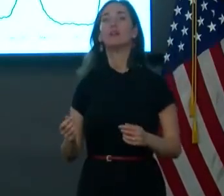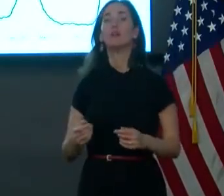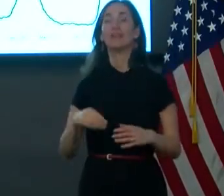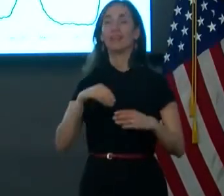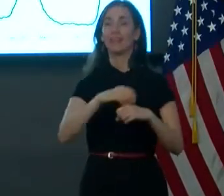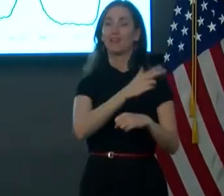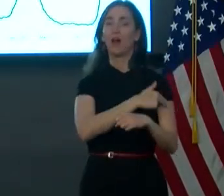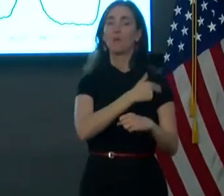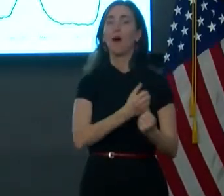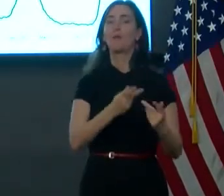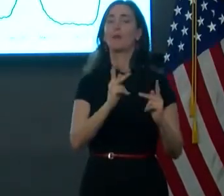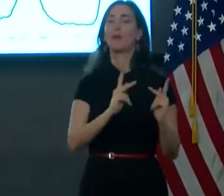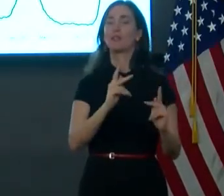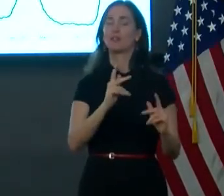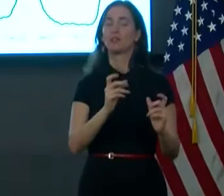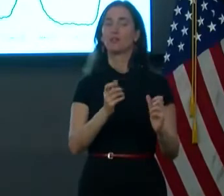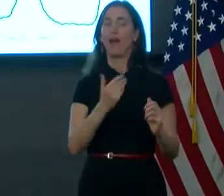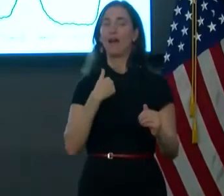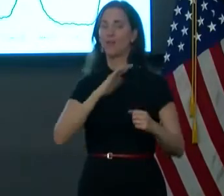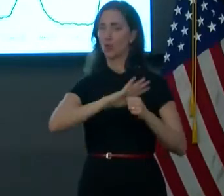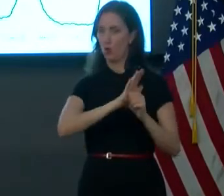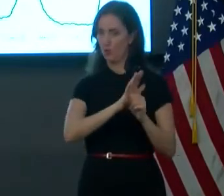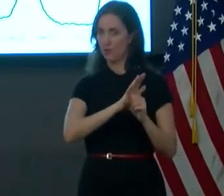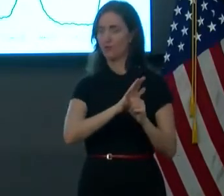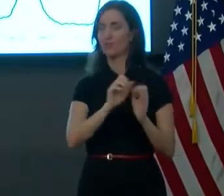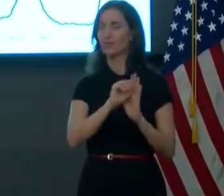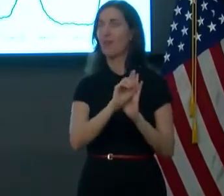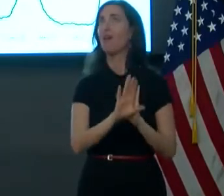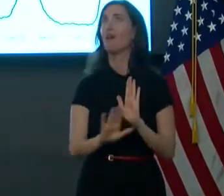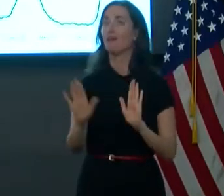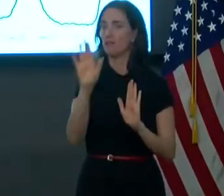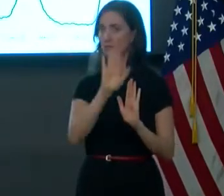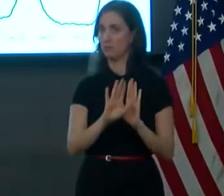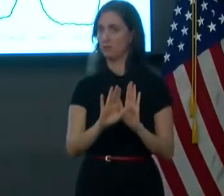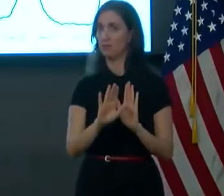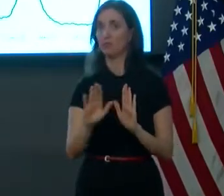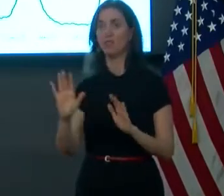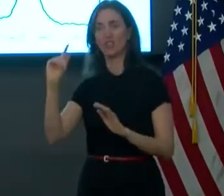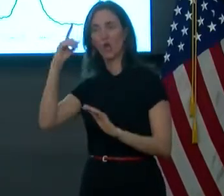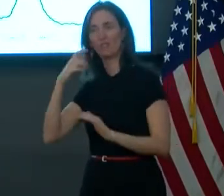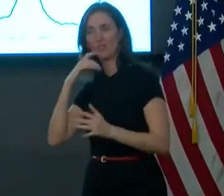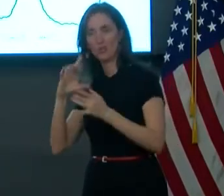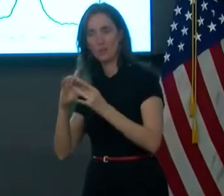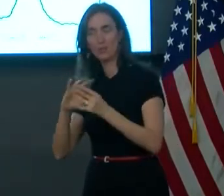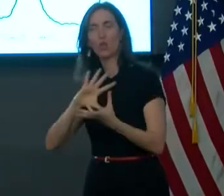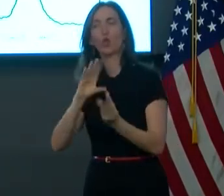COVID in inpatient beds throughout the state. As the governor said, we're now at